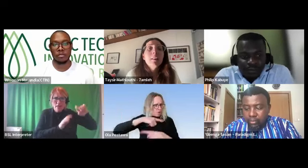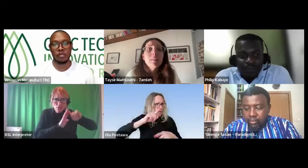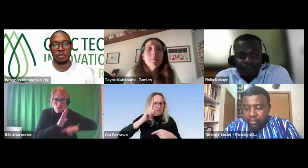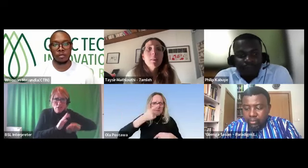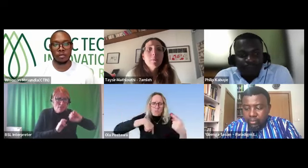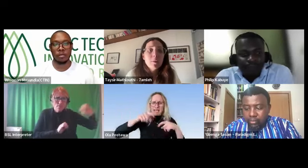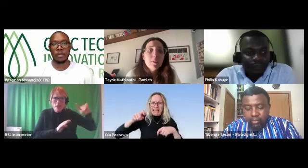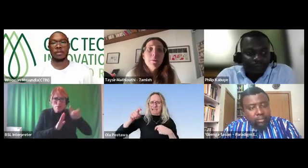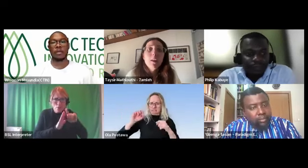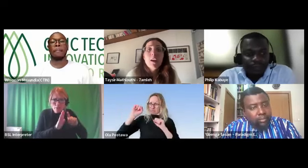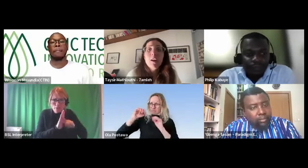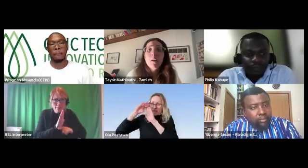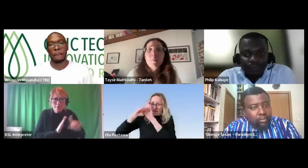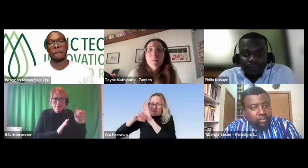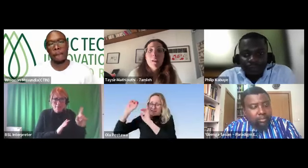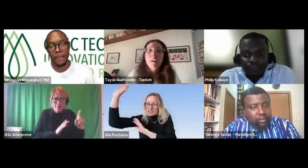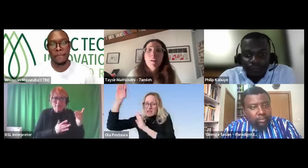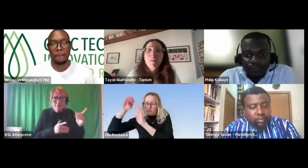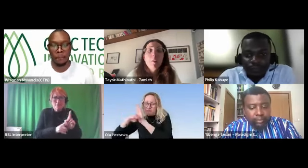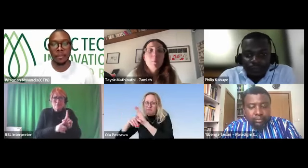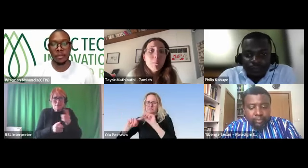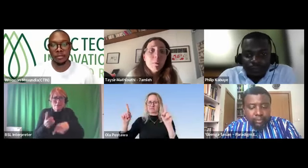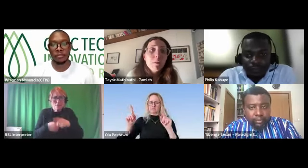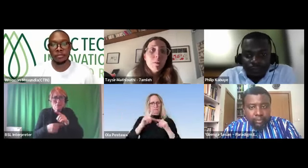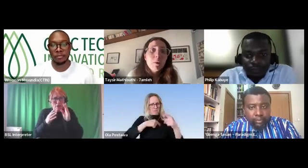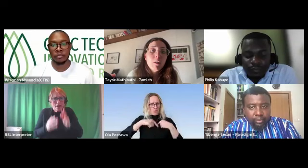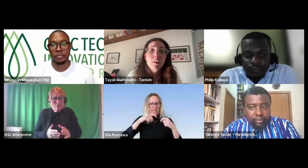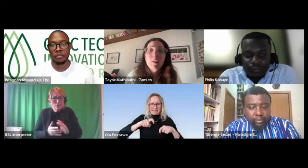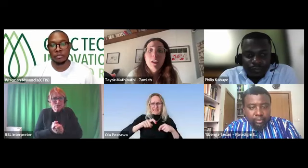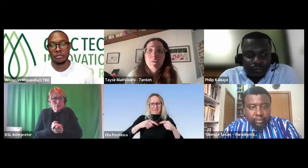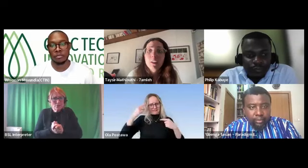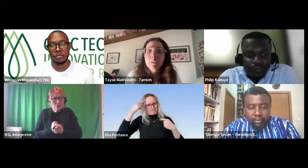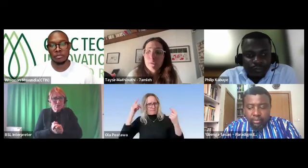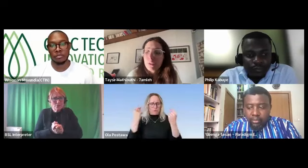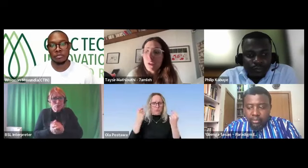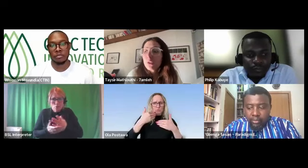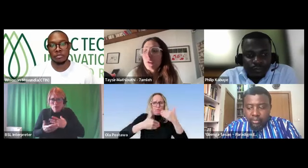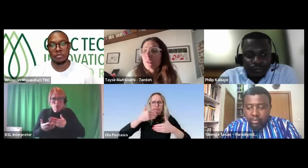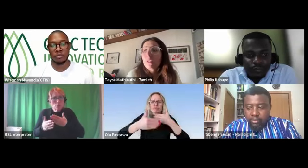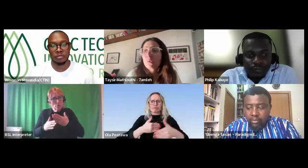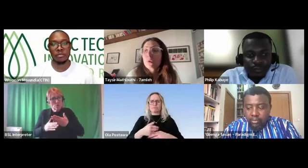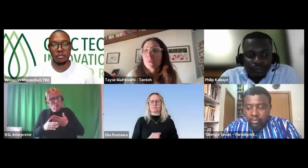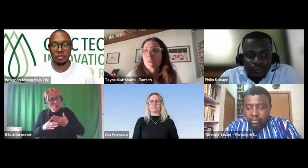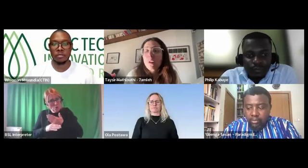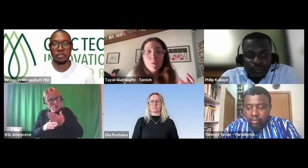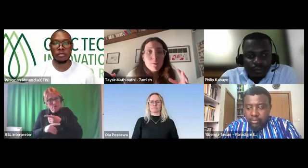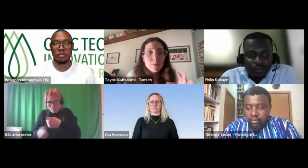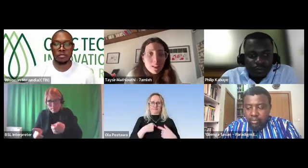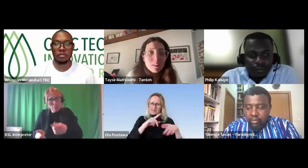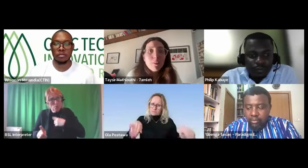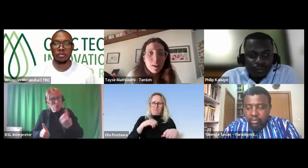policies, and at the same time serve the people we are advocating for. So I do think that we